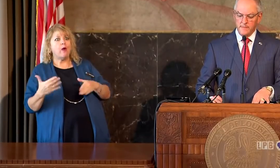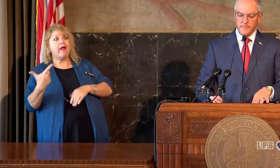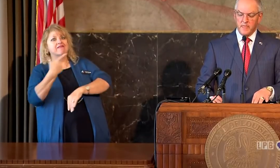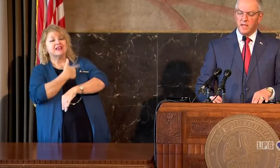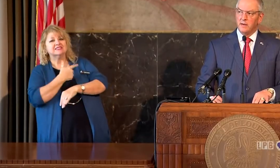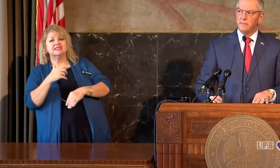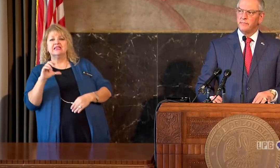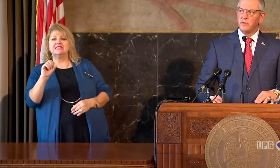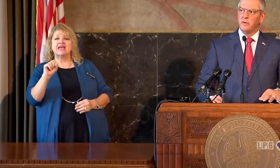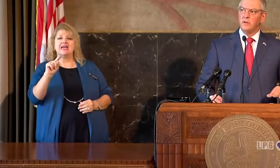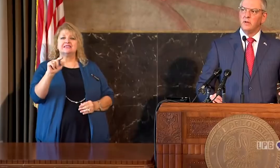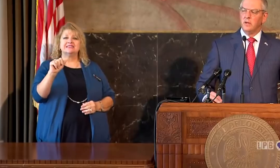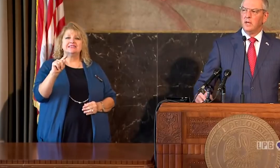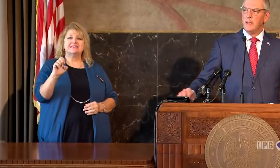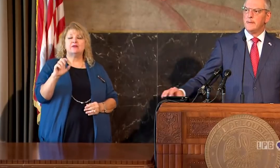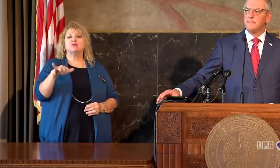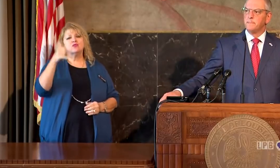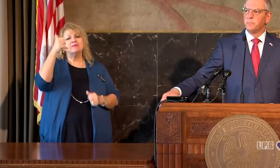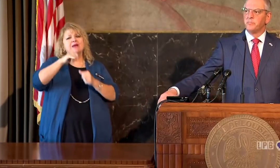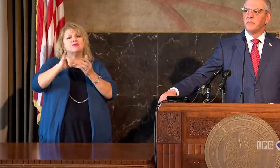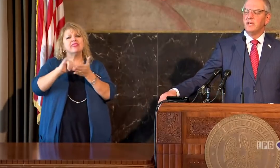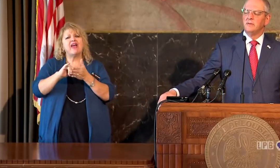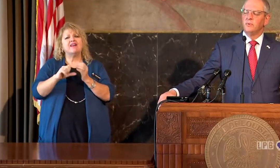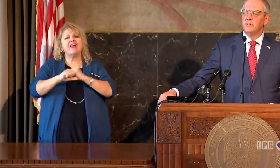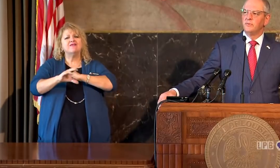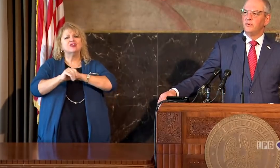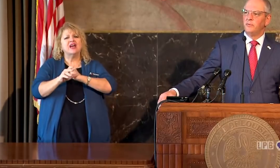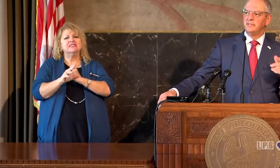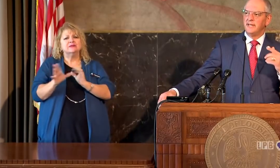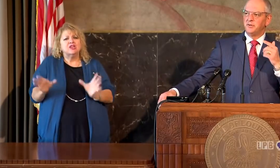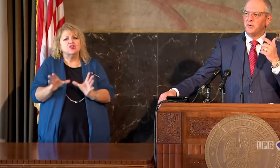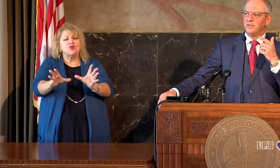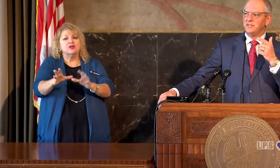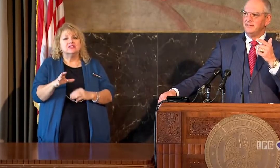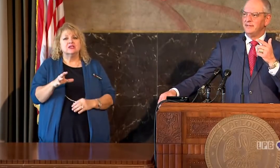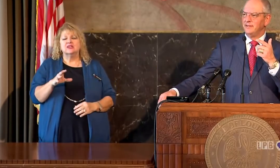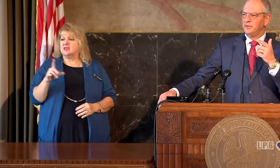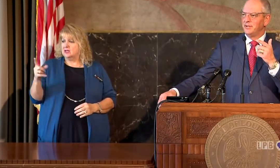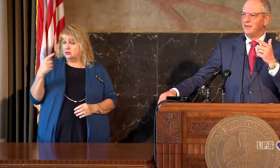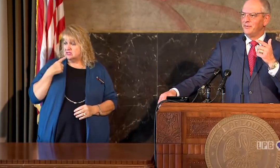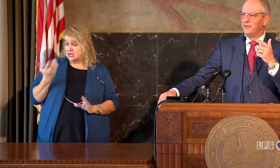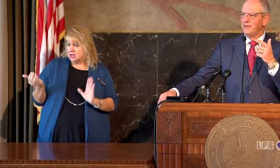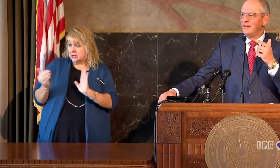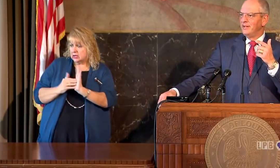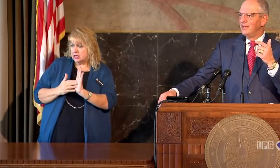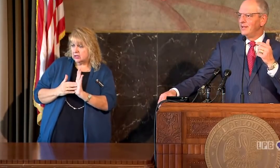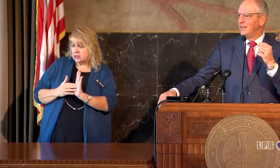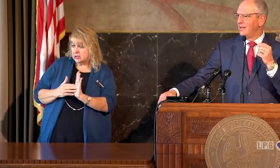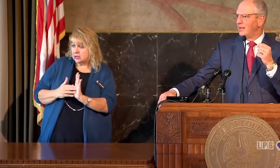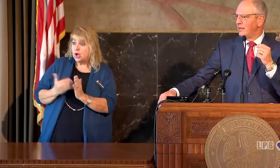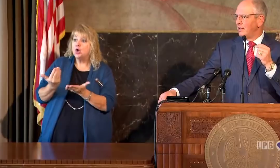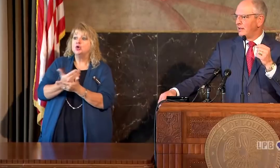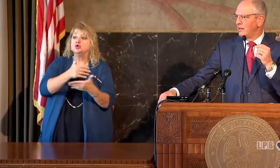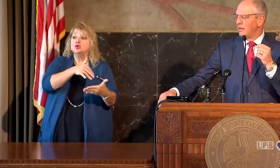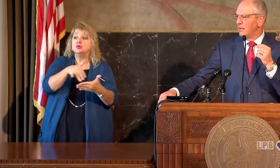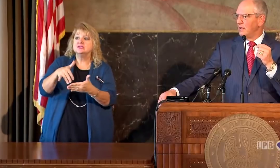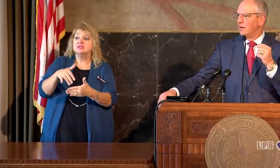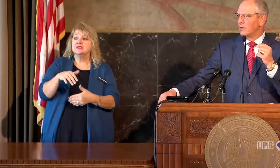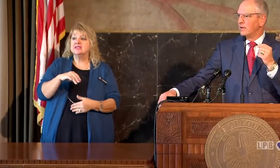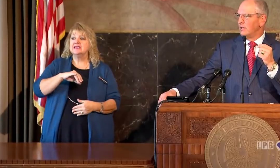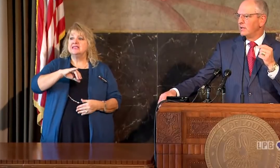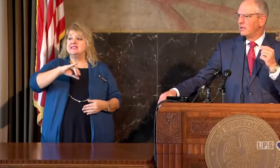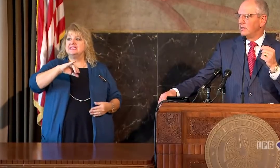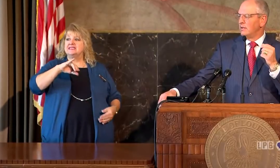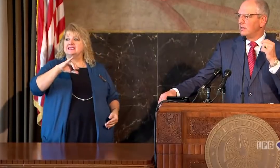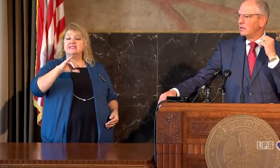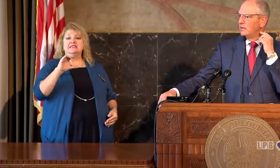did y'all find about Yeah. shot at $1 million, now the shot for 100 Yeah. Restate your question. Did you say? It was a new study published by JAMA Health Forum.